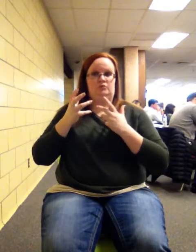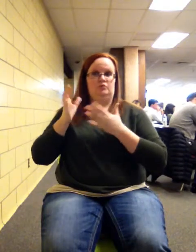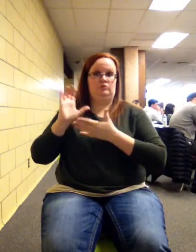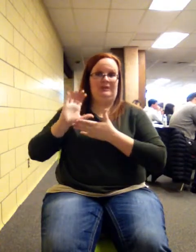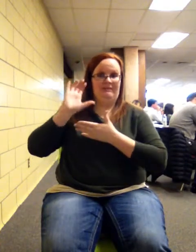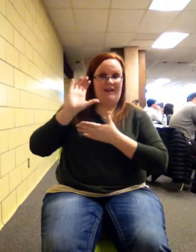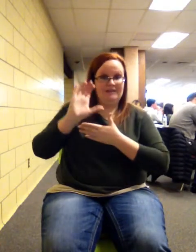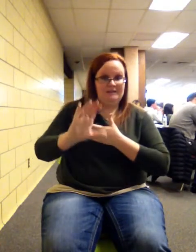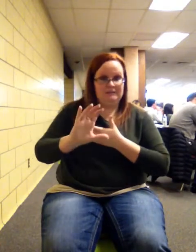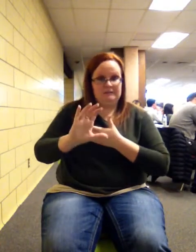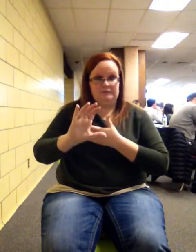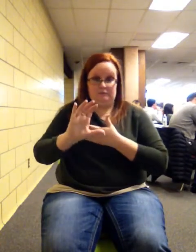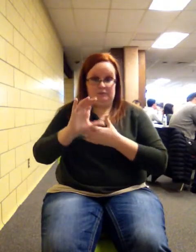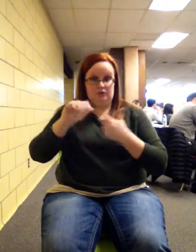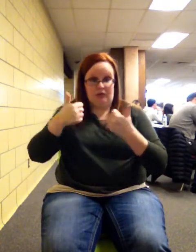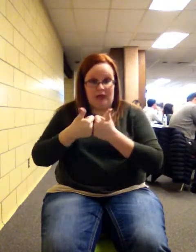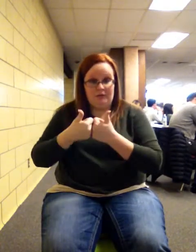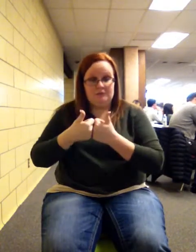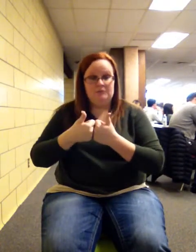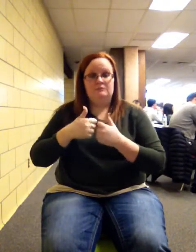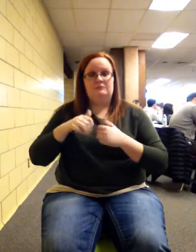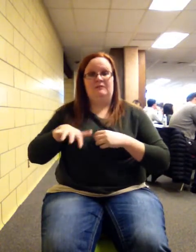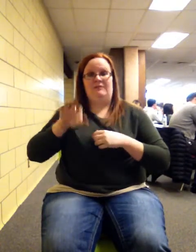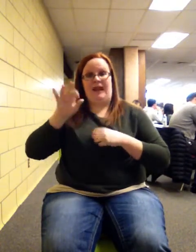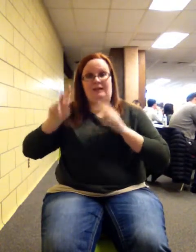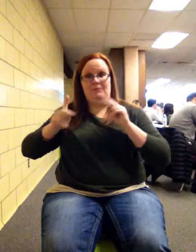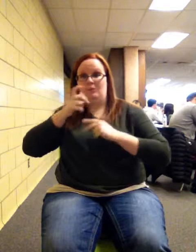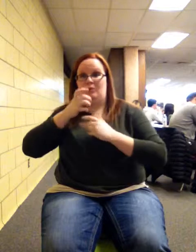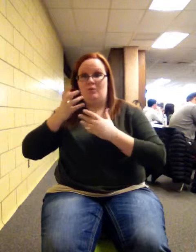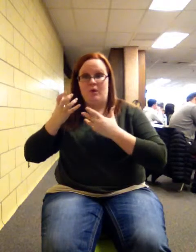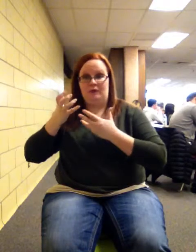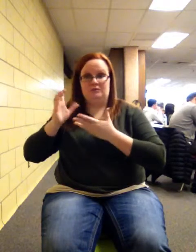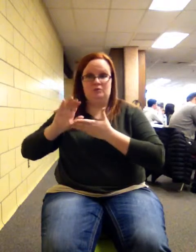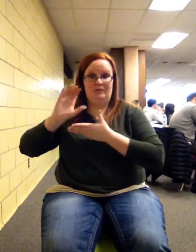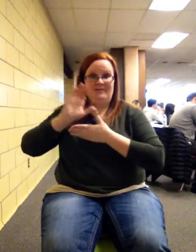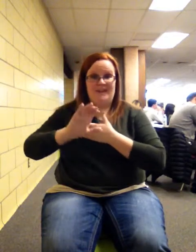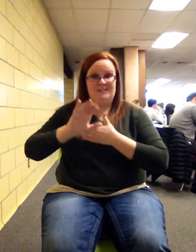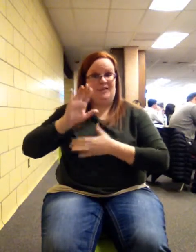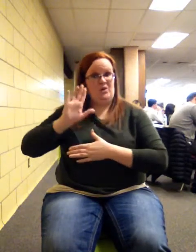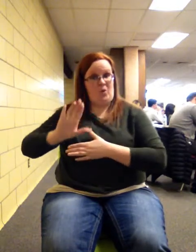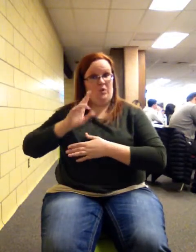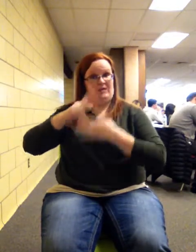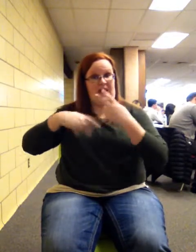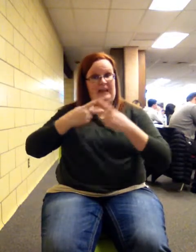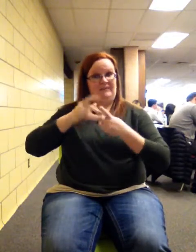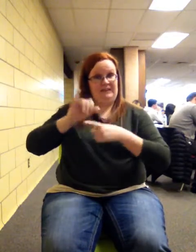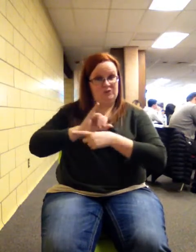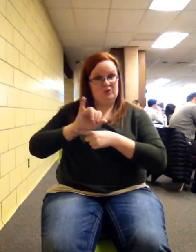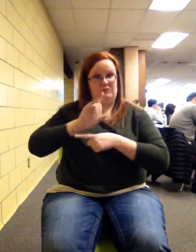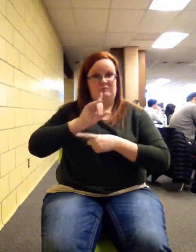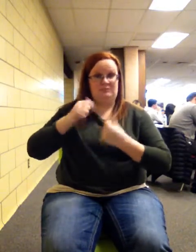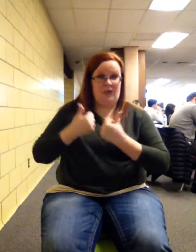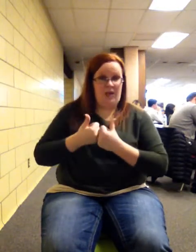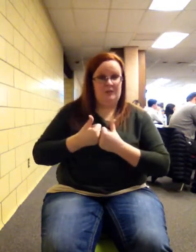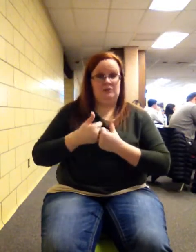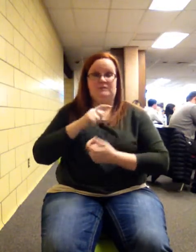your industry, and then even more specifically in your company, that's even more of a challenge. So that's when the world of finance starts to come into